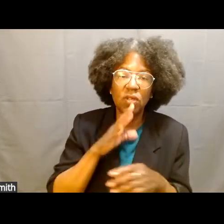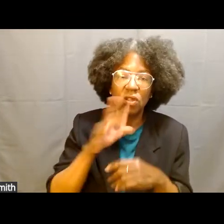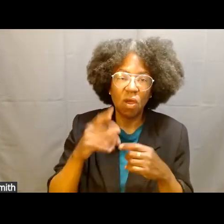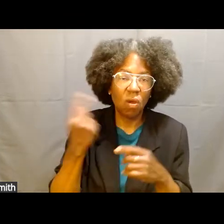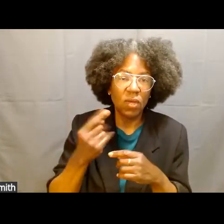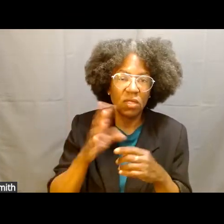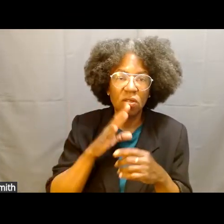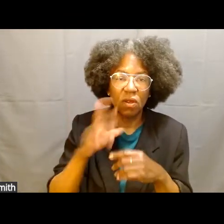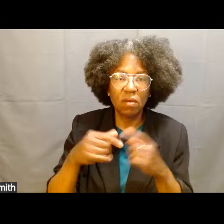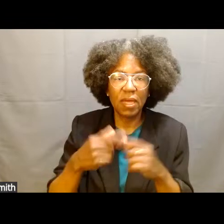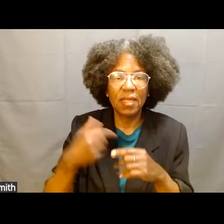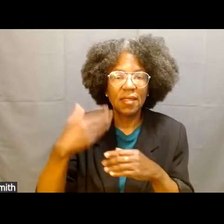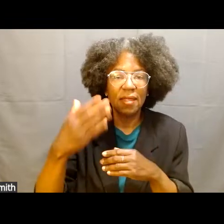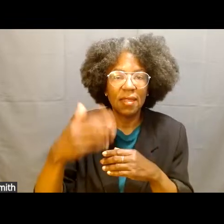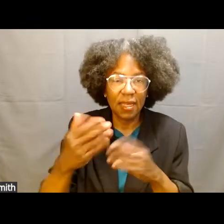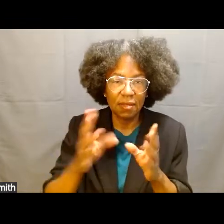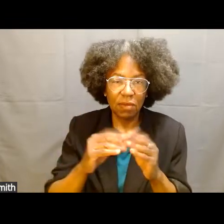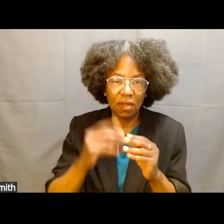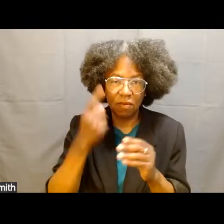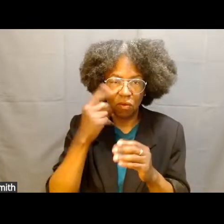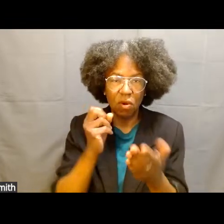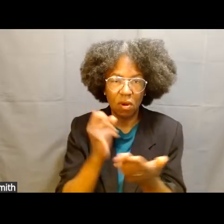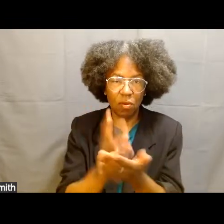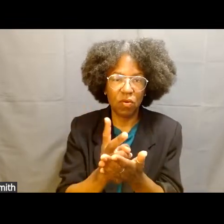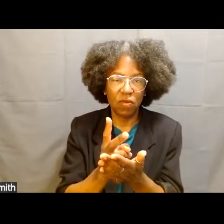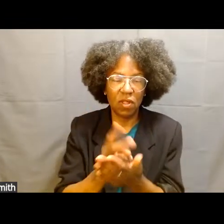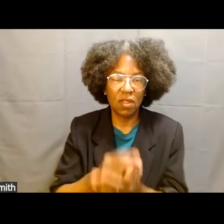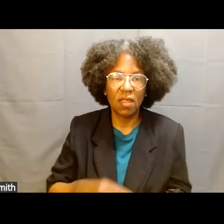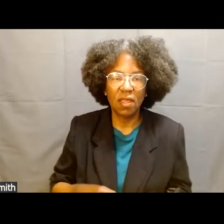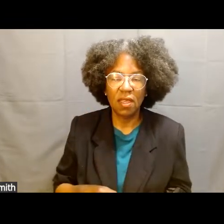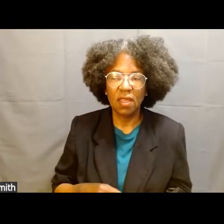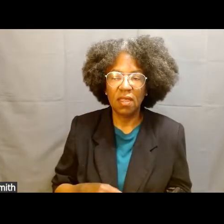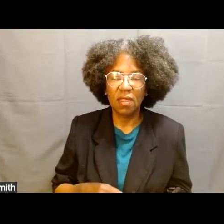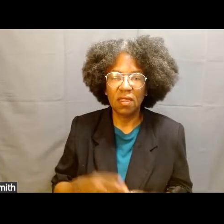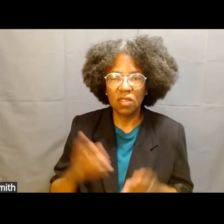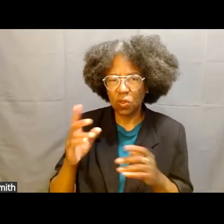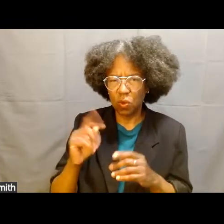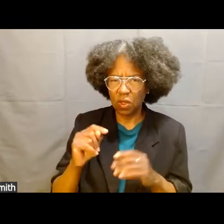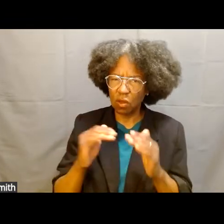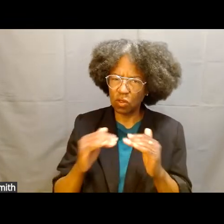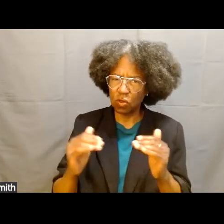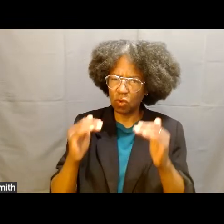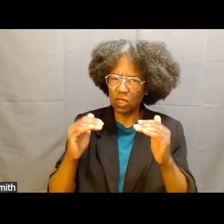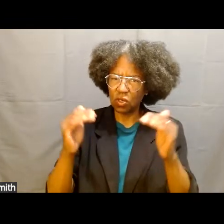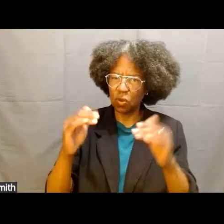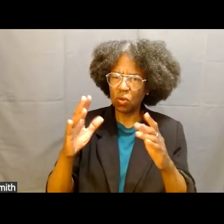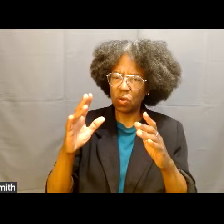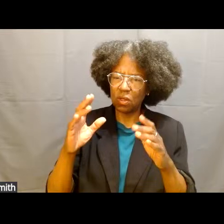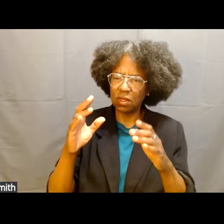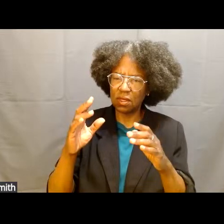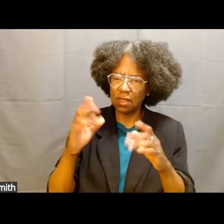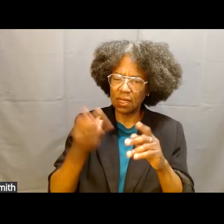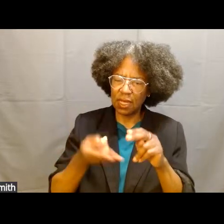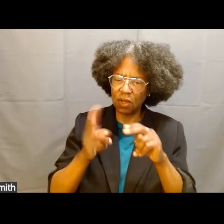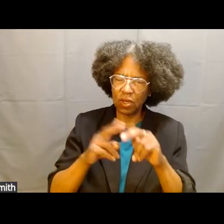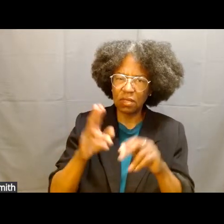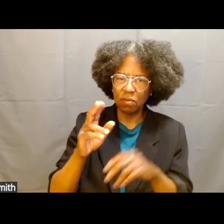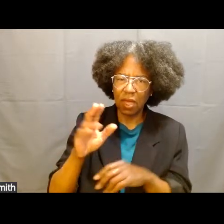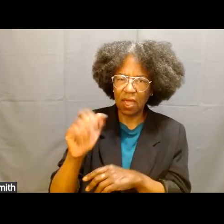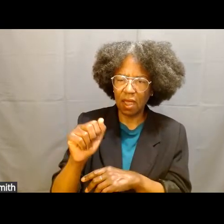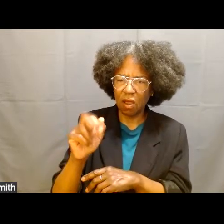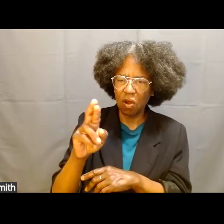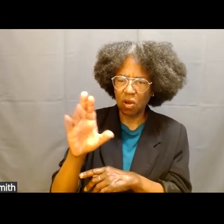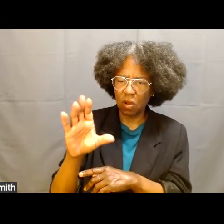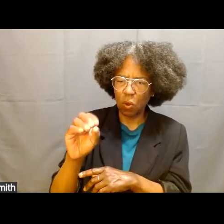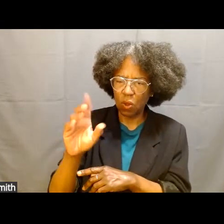approval. Thanks. so were those thresholds increased by a COLA or something? Because they just moved everything on